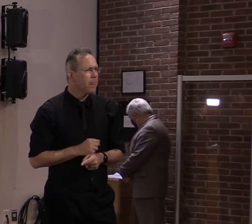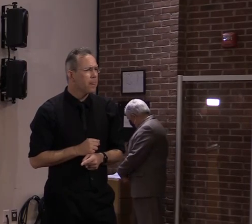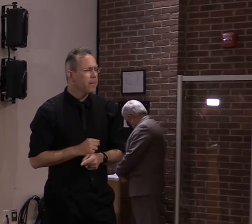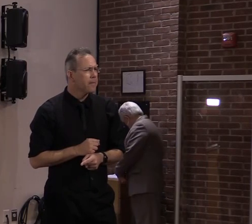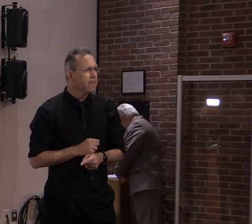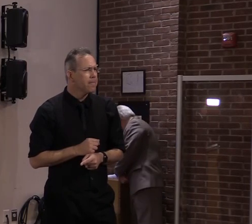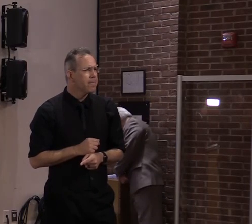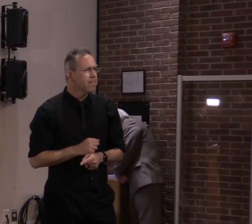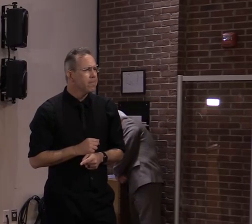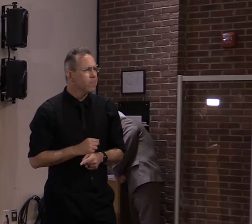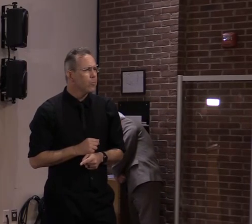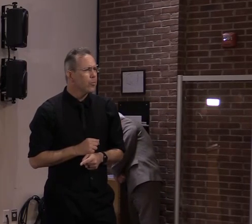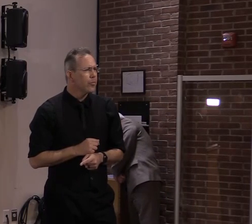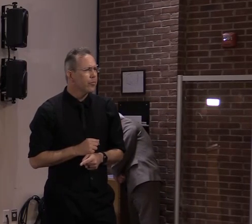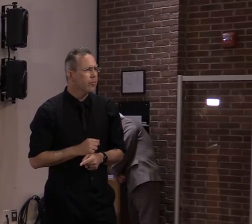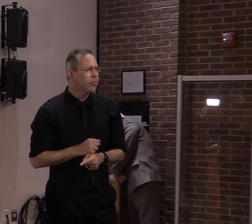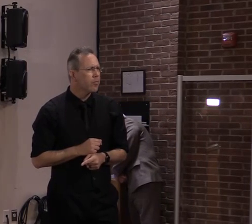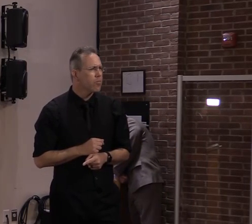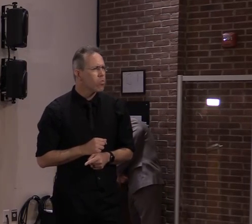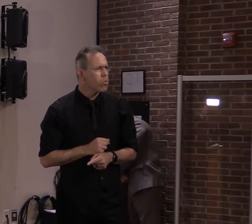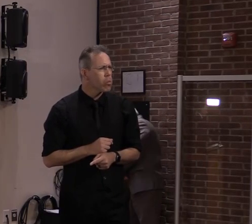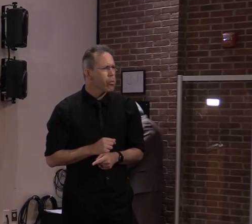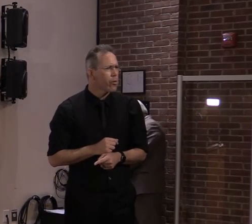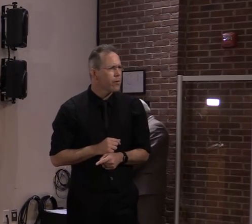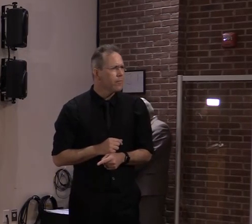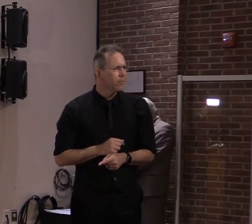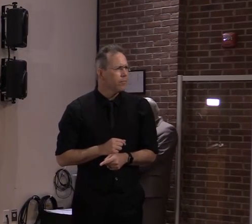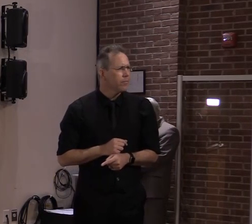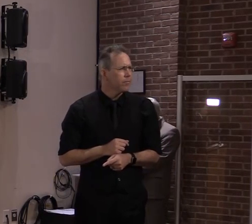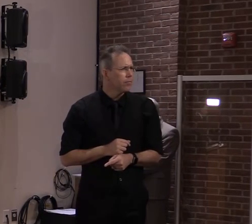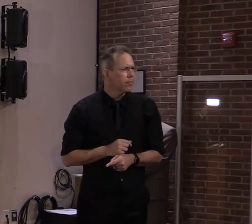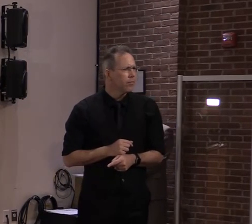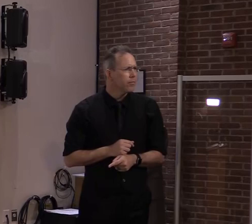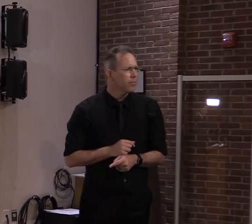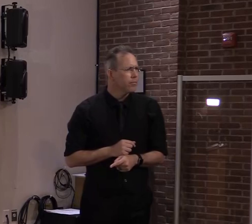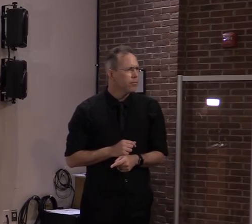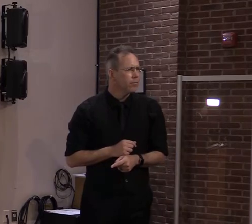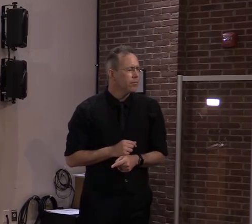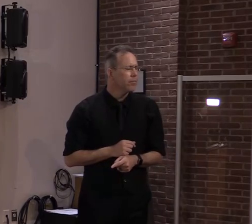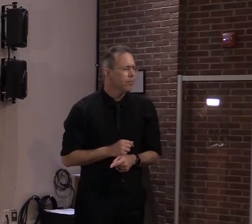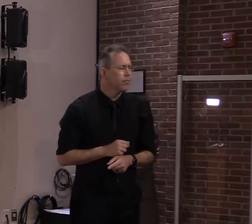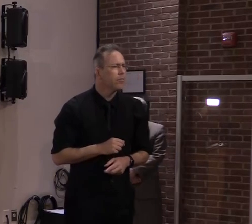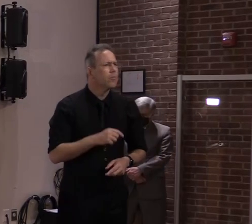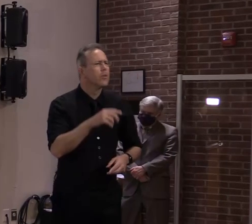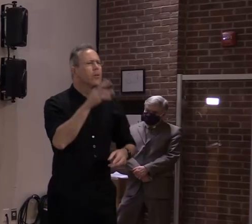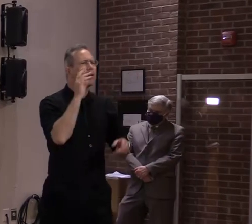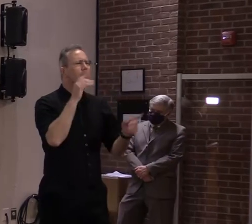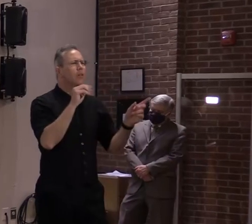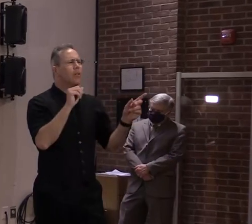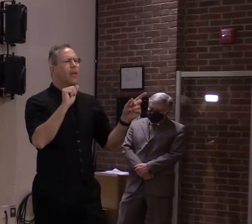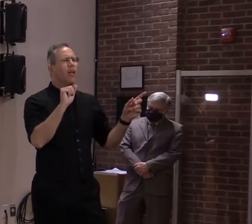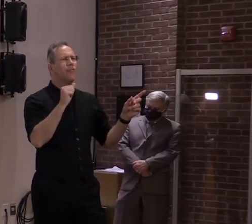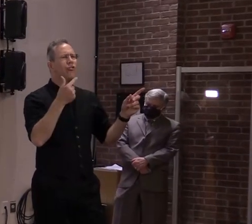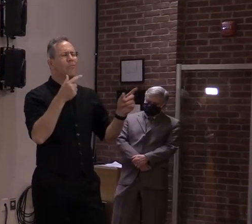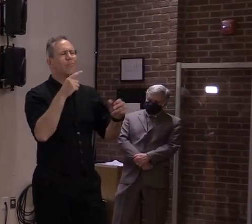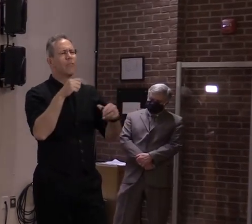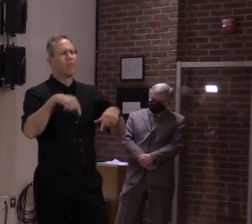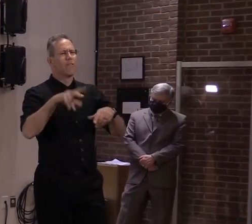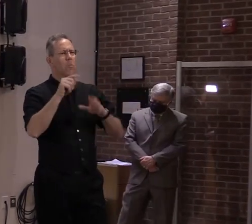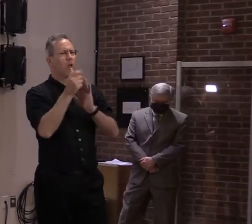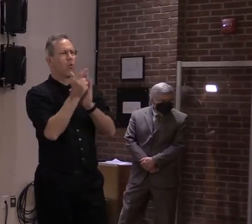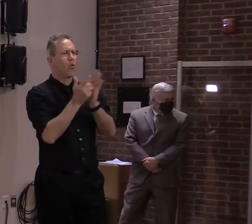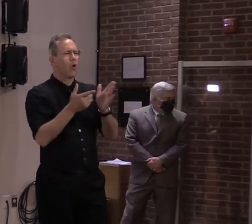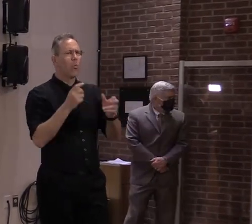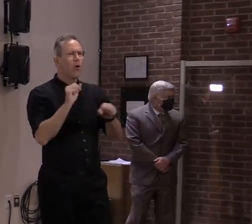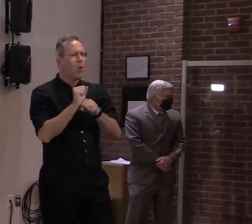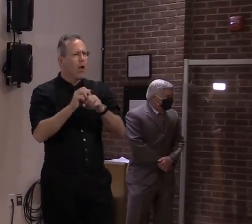was trying to get information on if there's any data on how many Vermonters were actually scammed and what that total expense